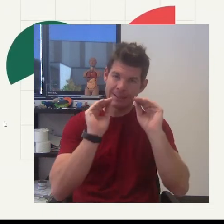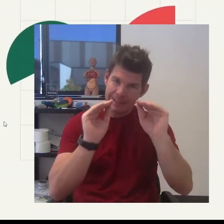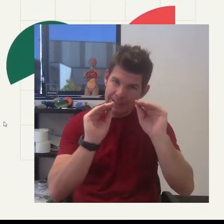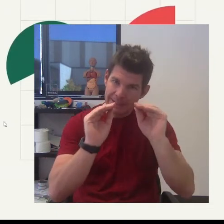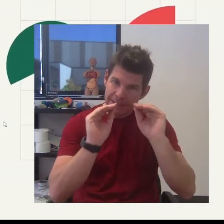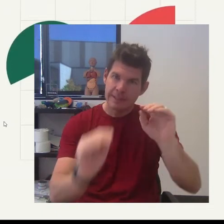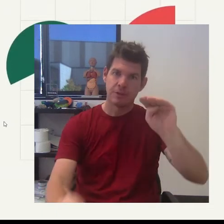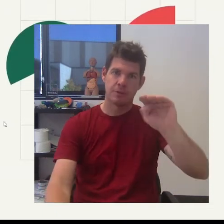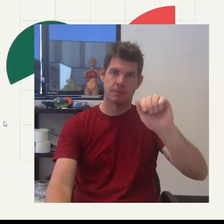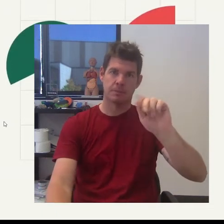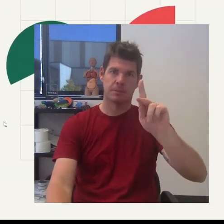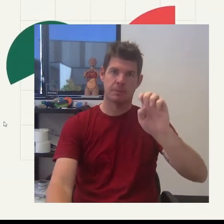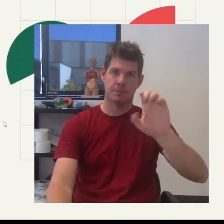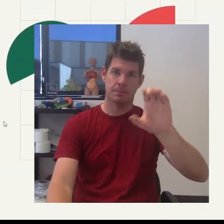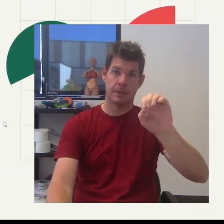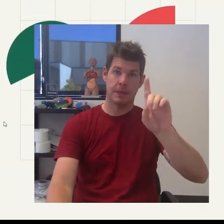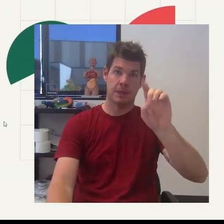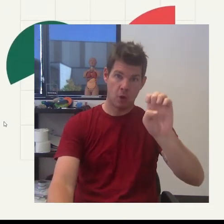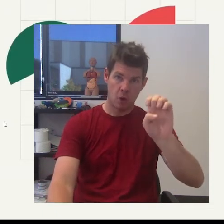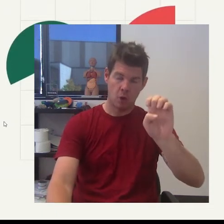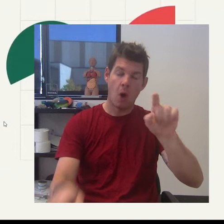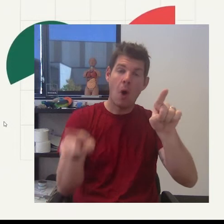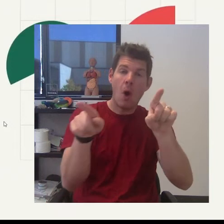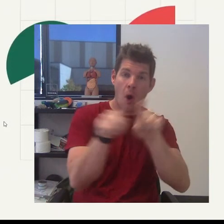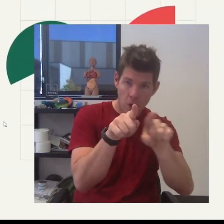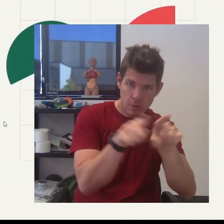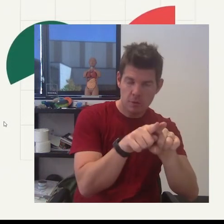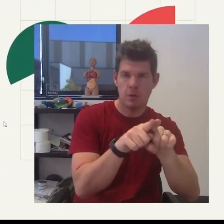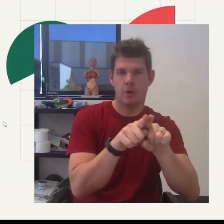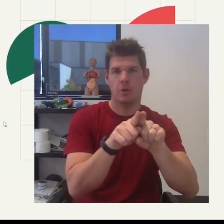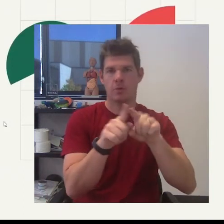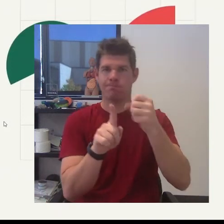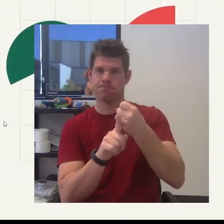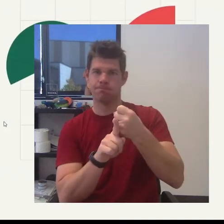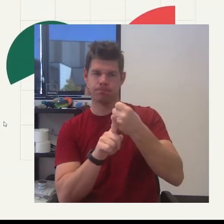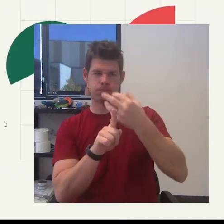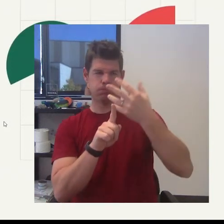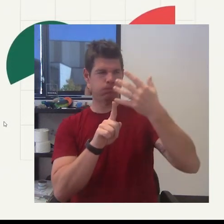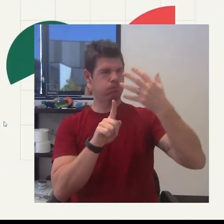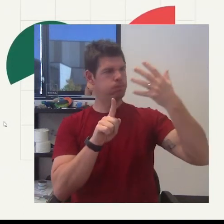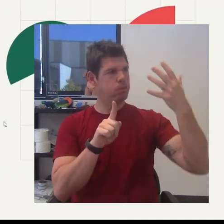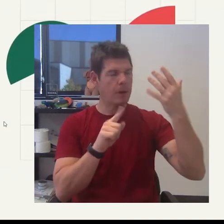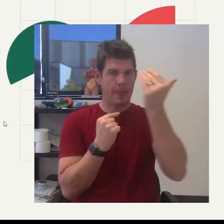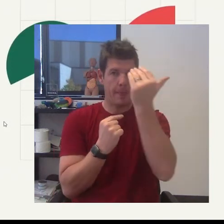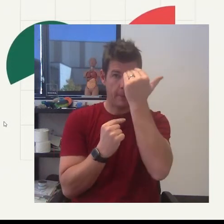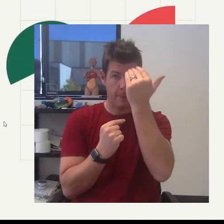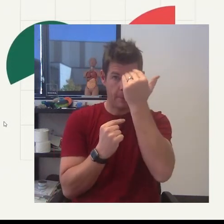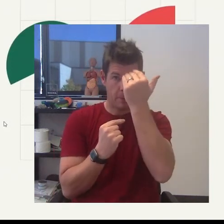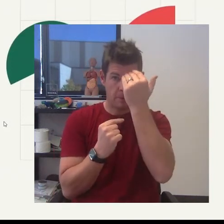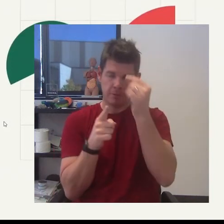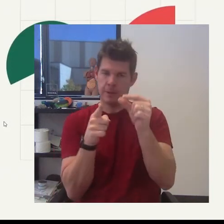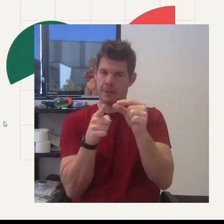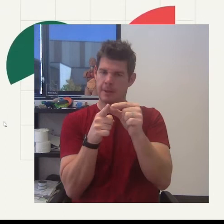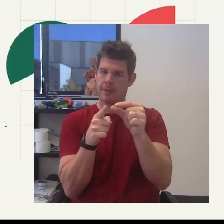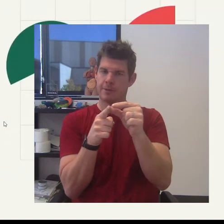in Make Code and other places. One of the things that we want to do is expand some of your knowledge